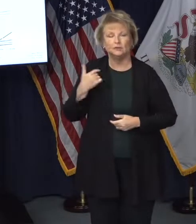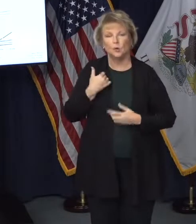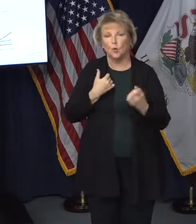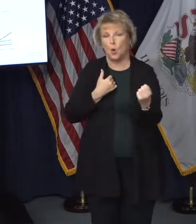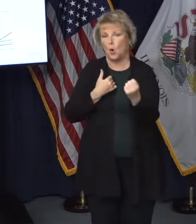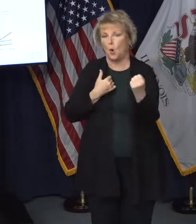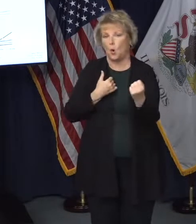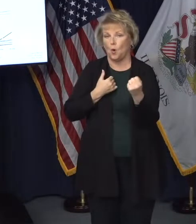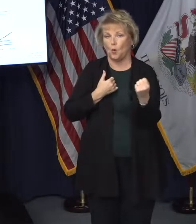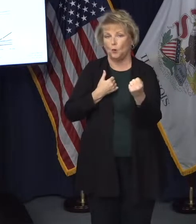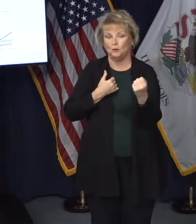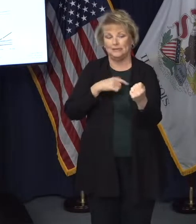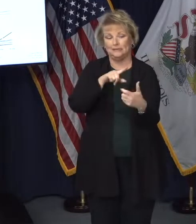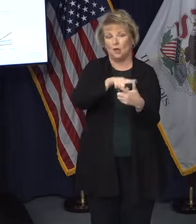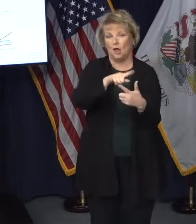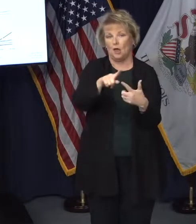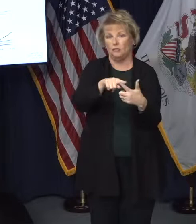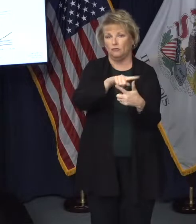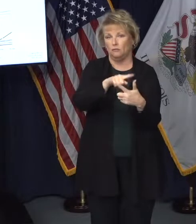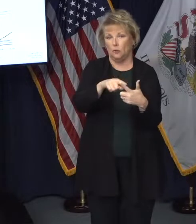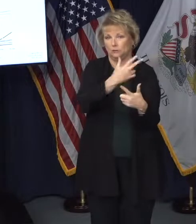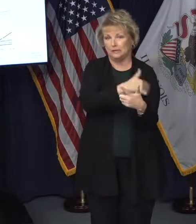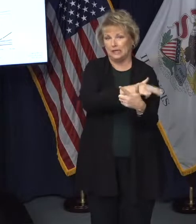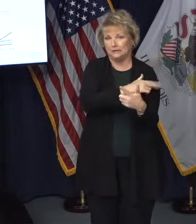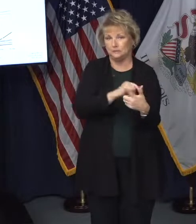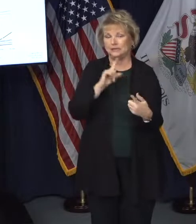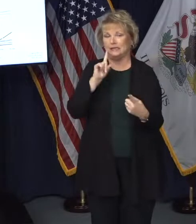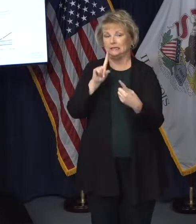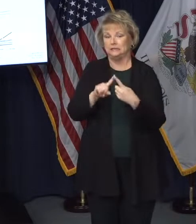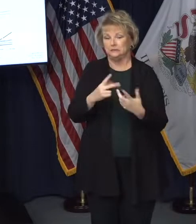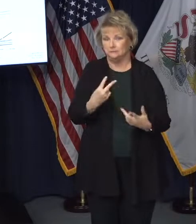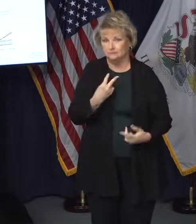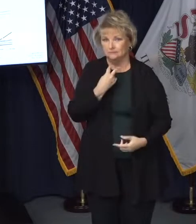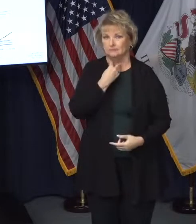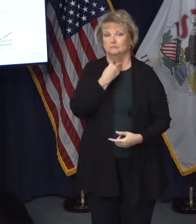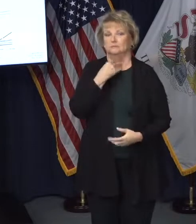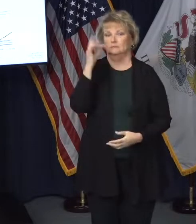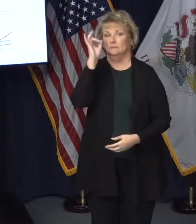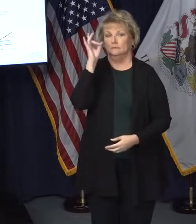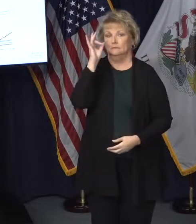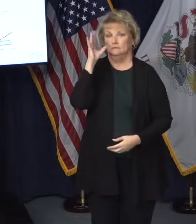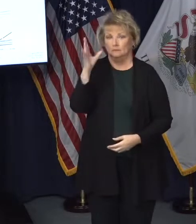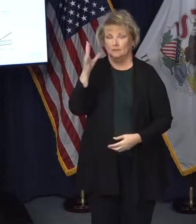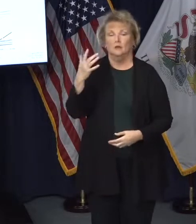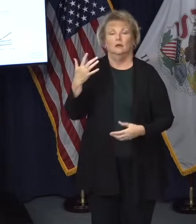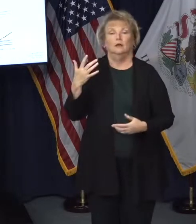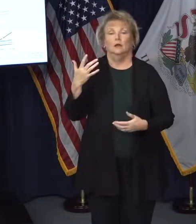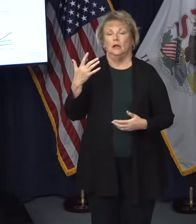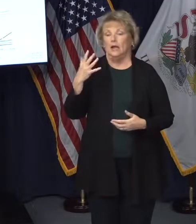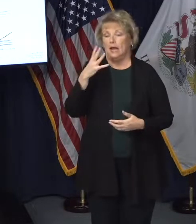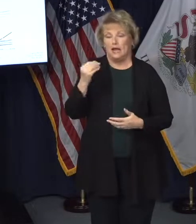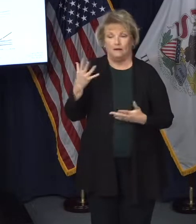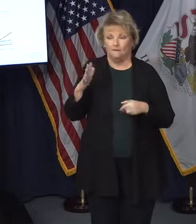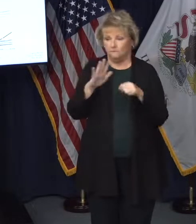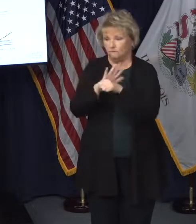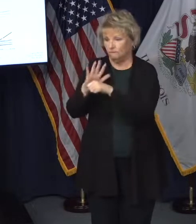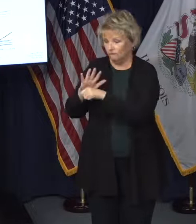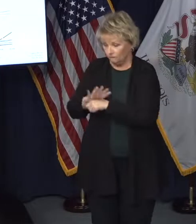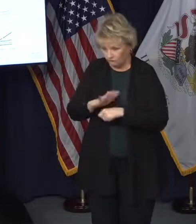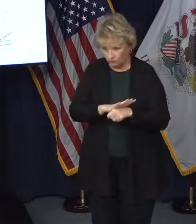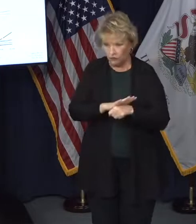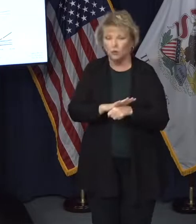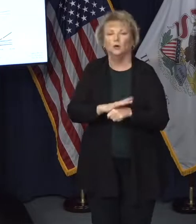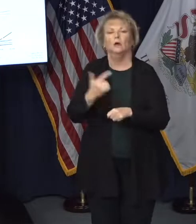hold off on our alternate care facility until we are at that dire point where we're just completely full and then need